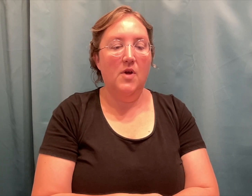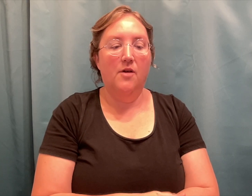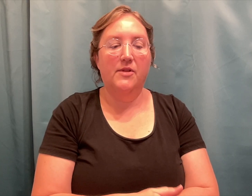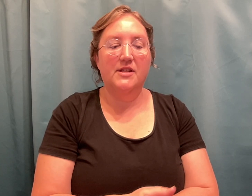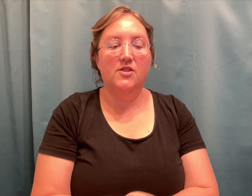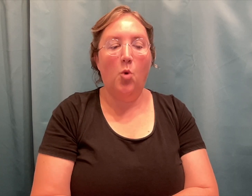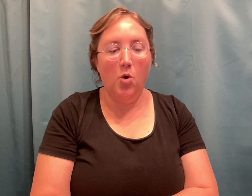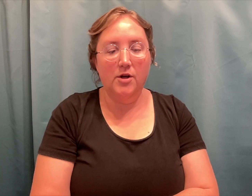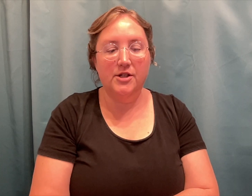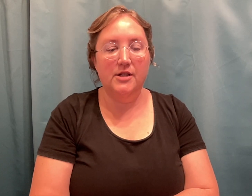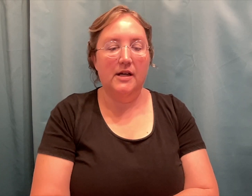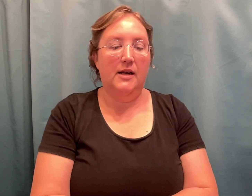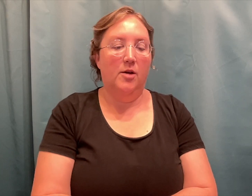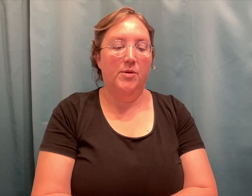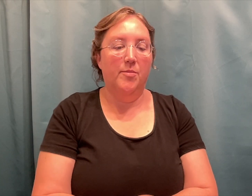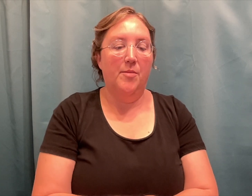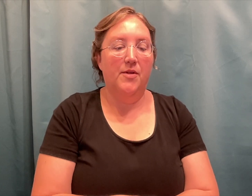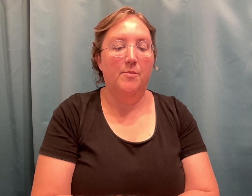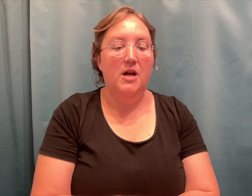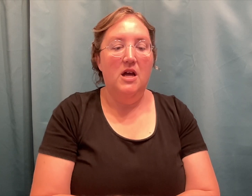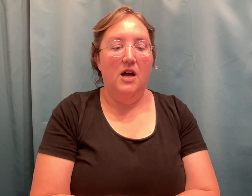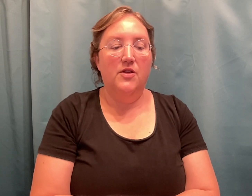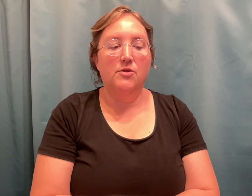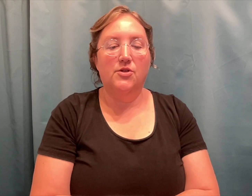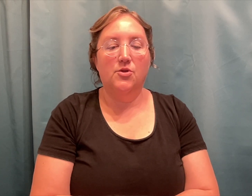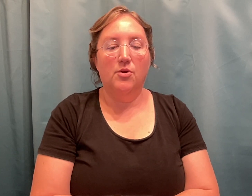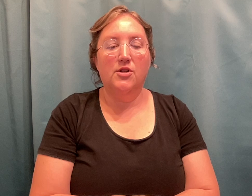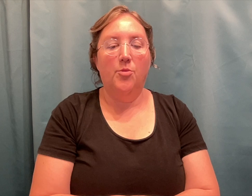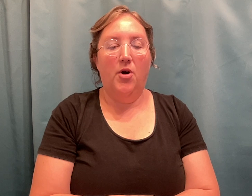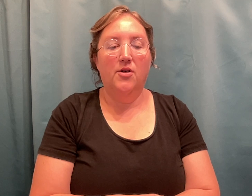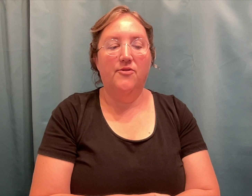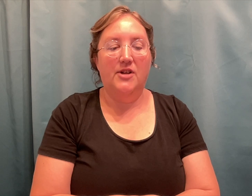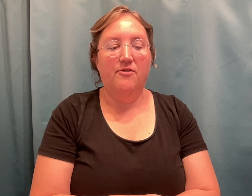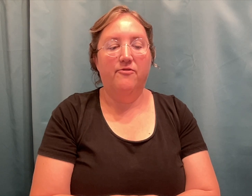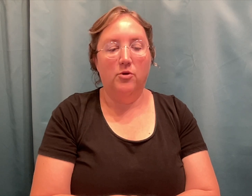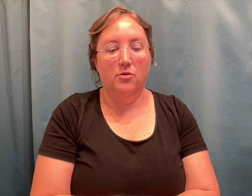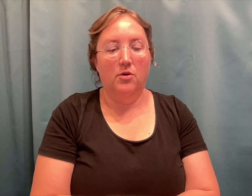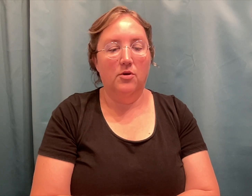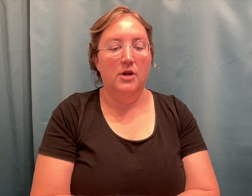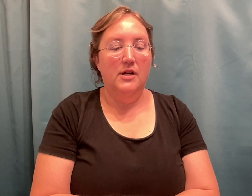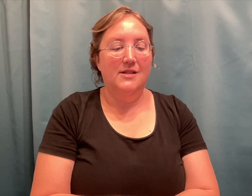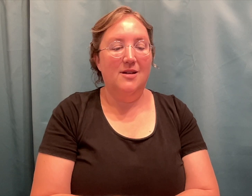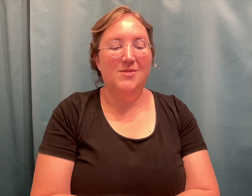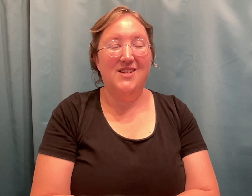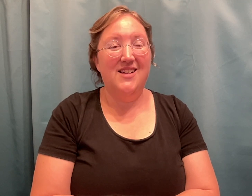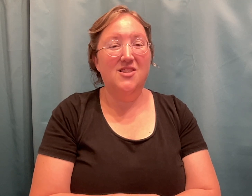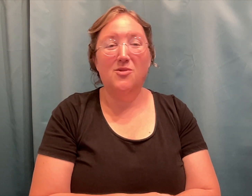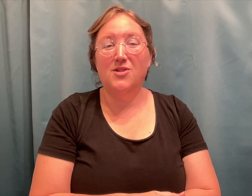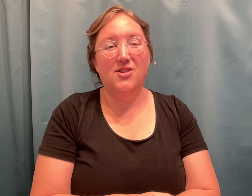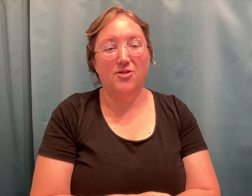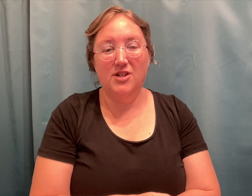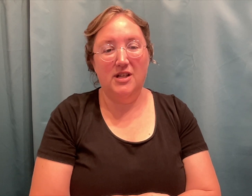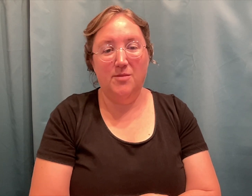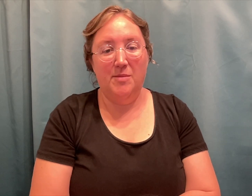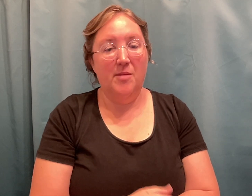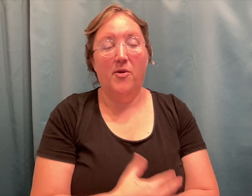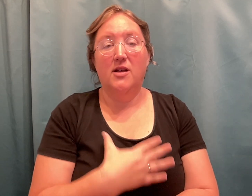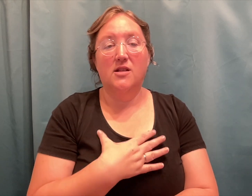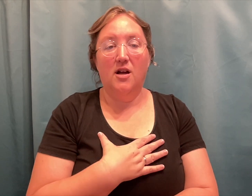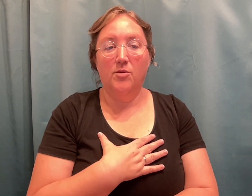of the sign's origin that can help you remember them, and those stories are part of deaf folklore. Some signs, though, still just need to be memorized. I will do